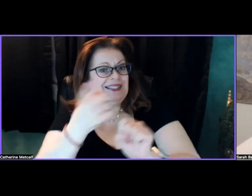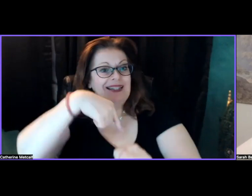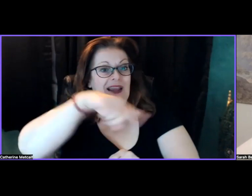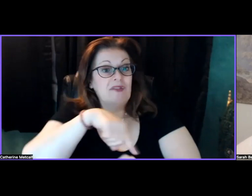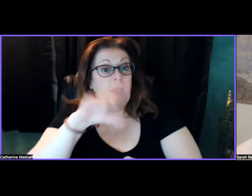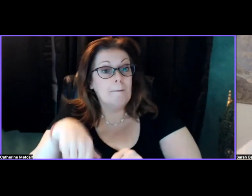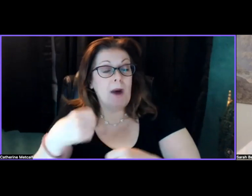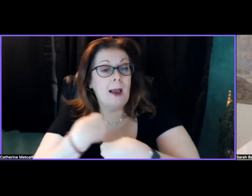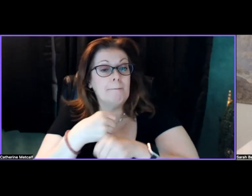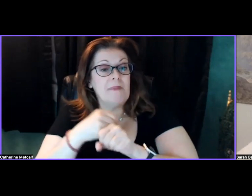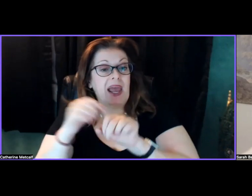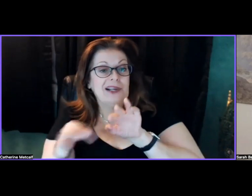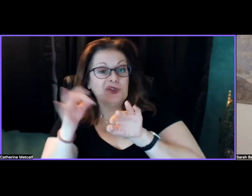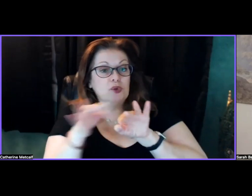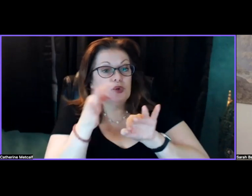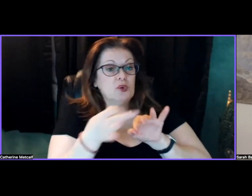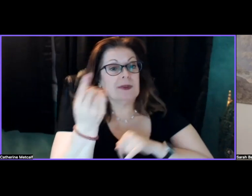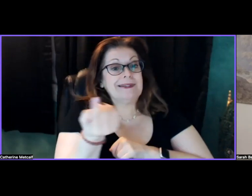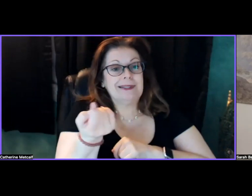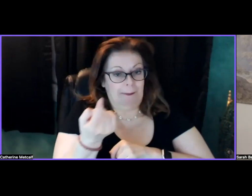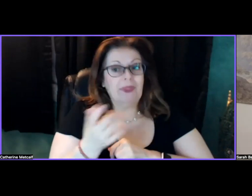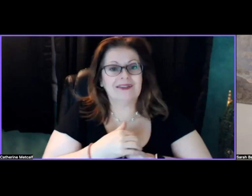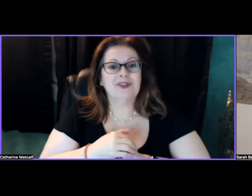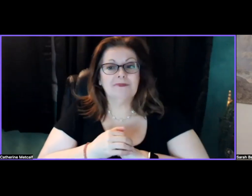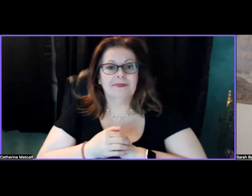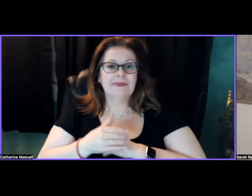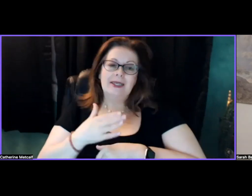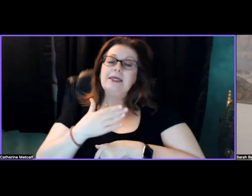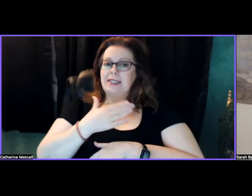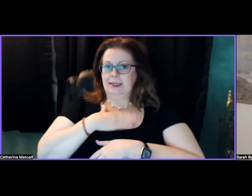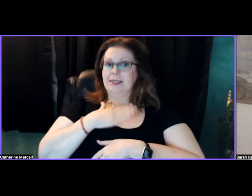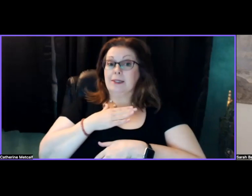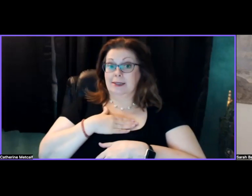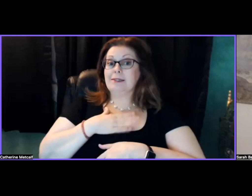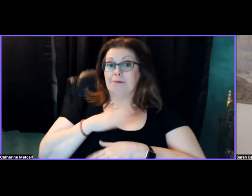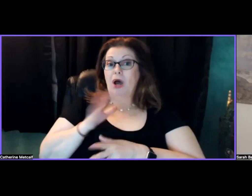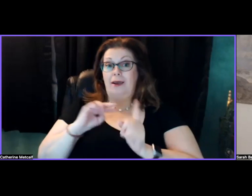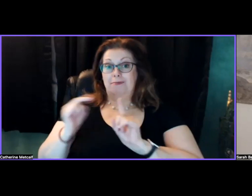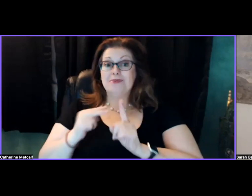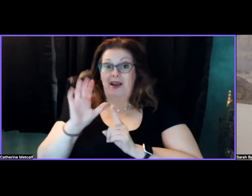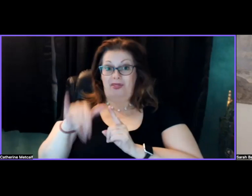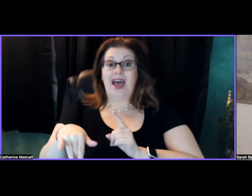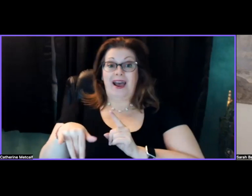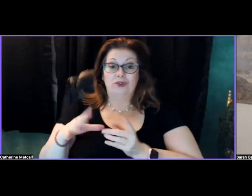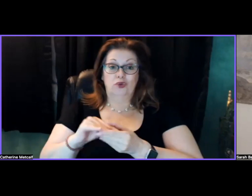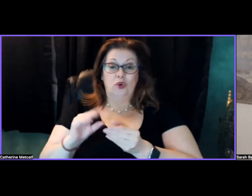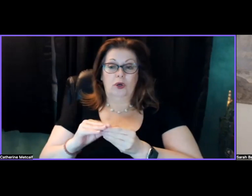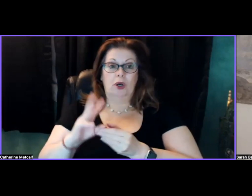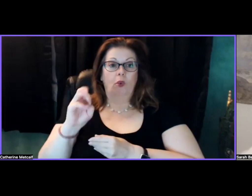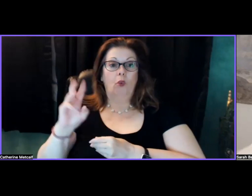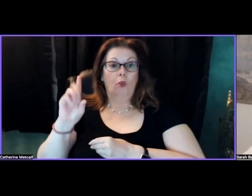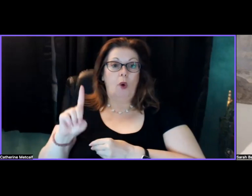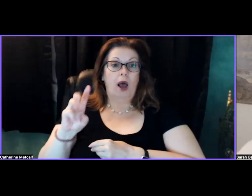something, of course, right? Okay, so this is my take on that fairy tale. Wild Swans.